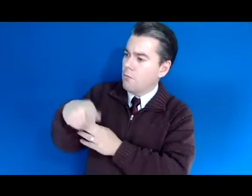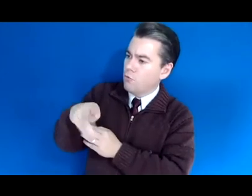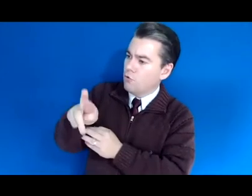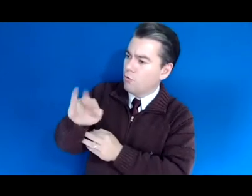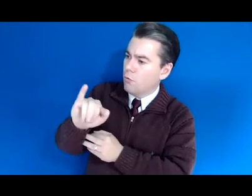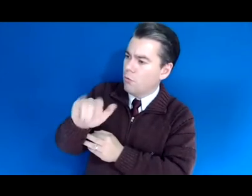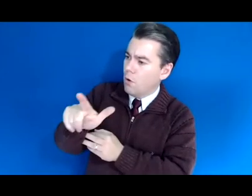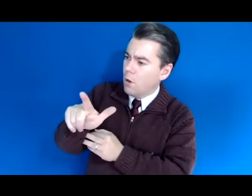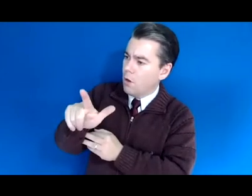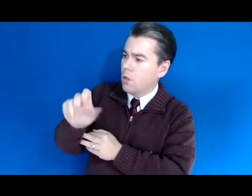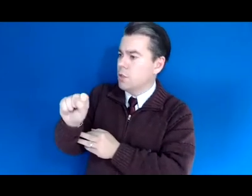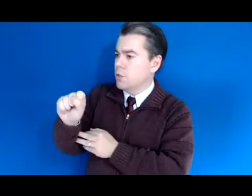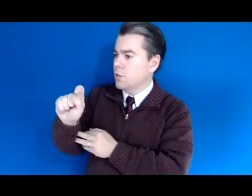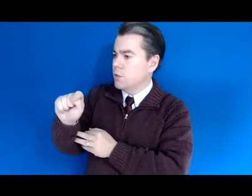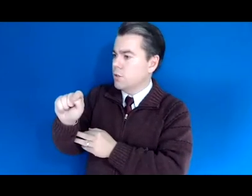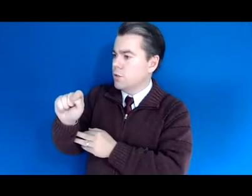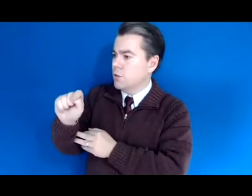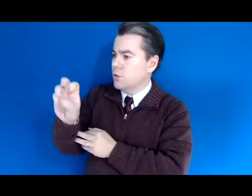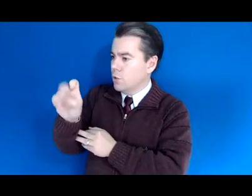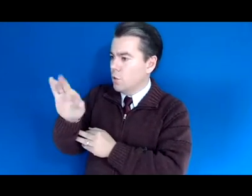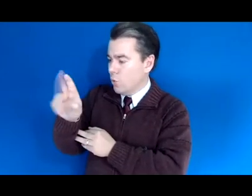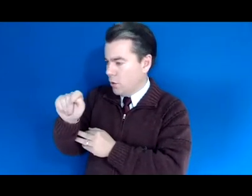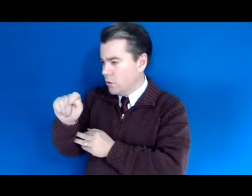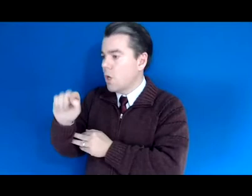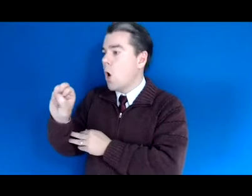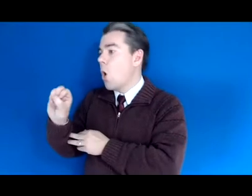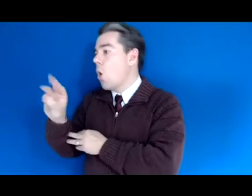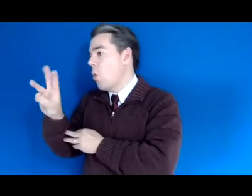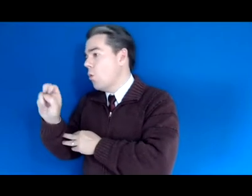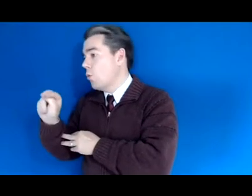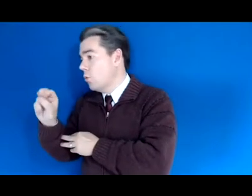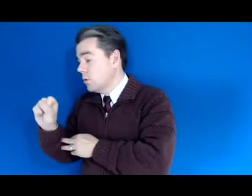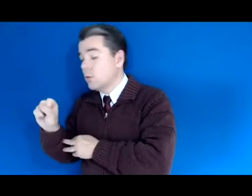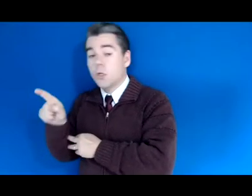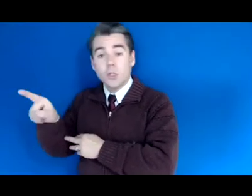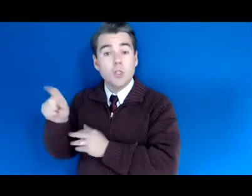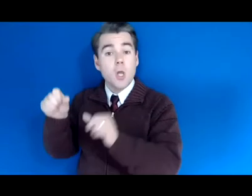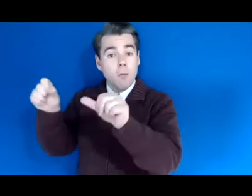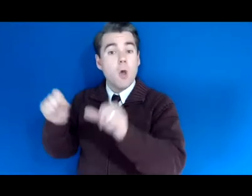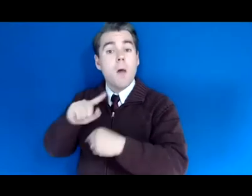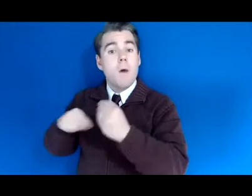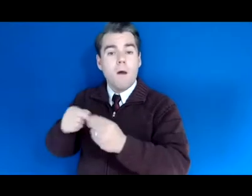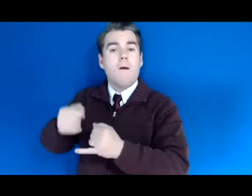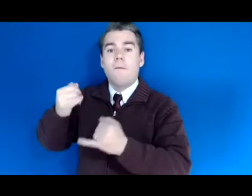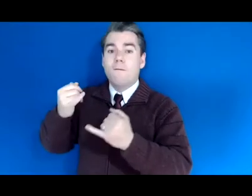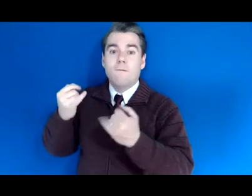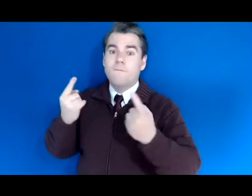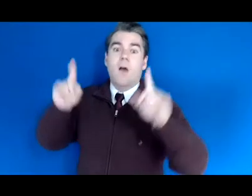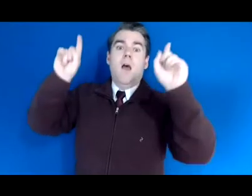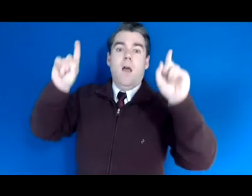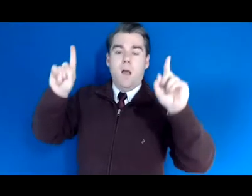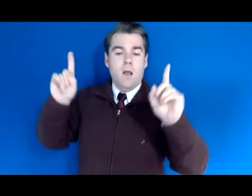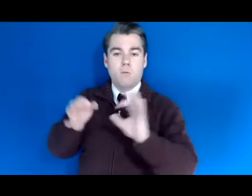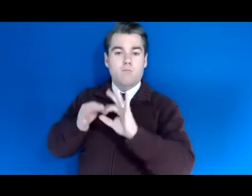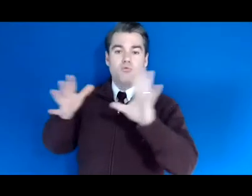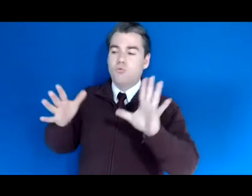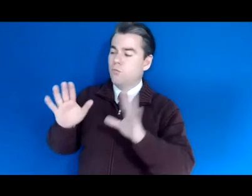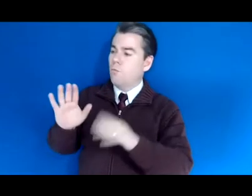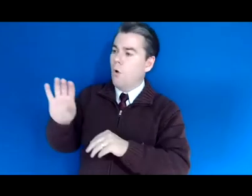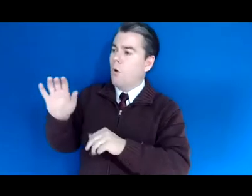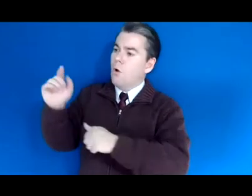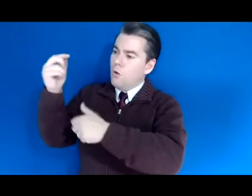Owens, her last name is Owens, post about finally being free from her symptoms of endometriosis and